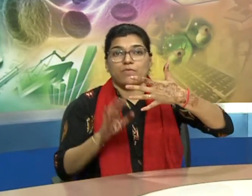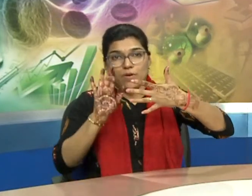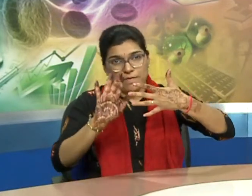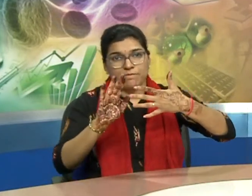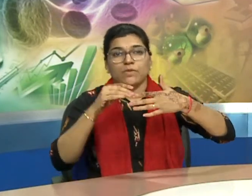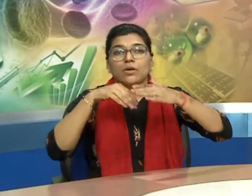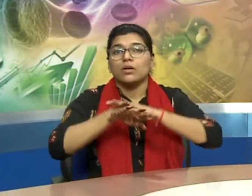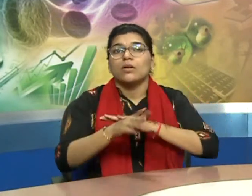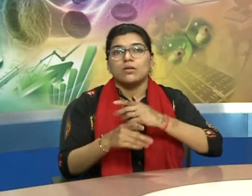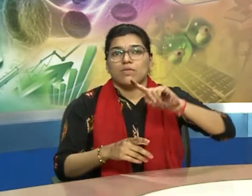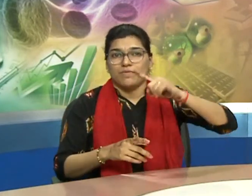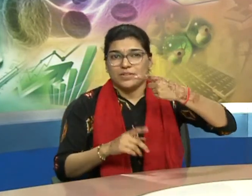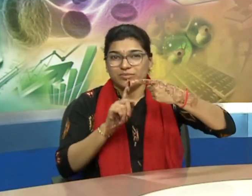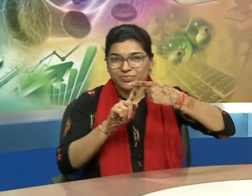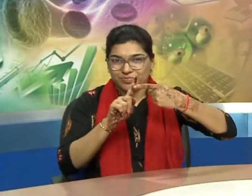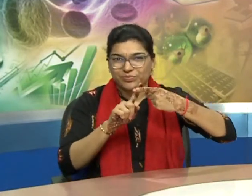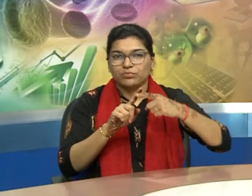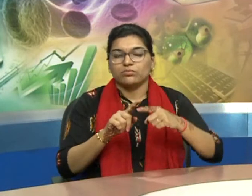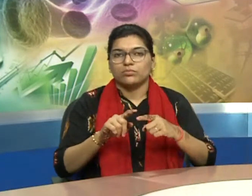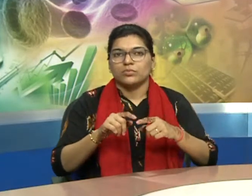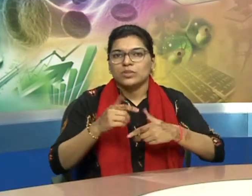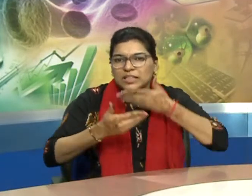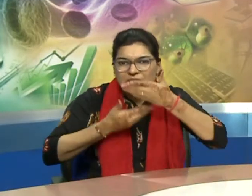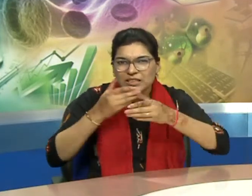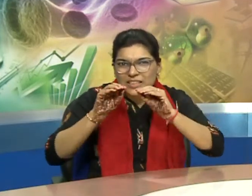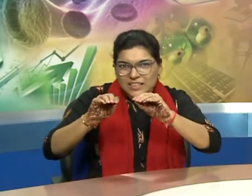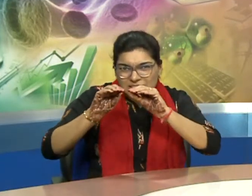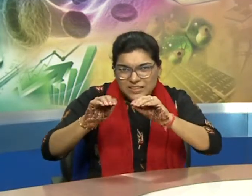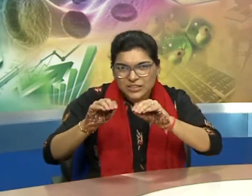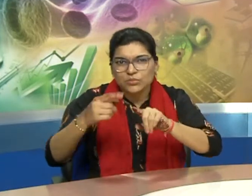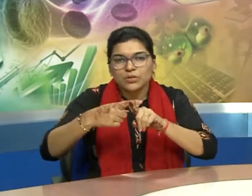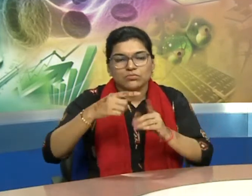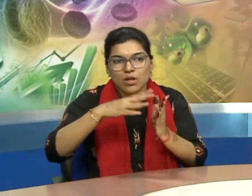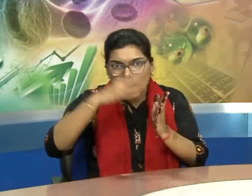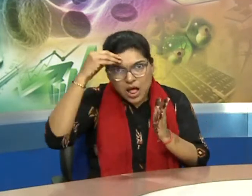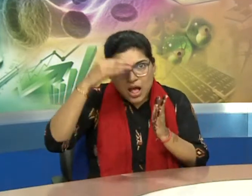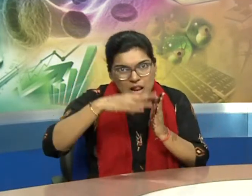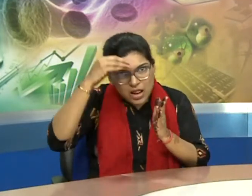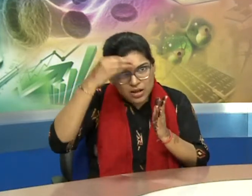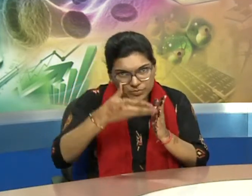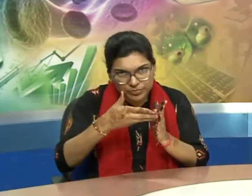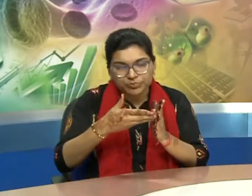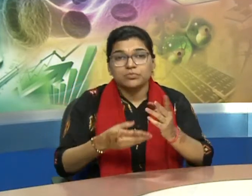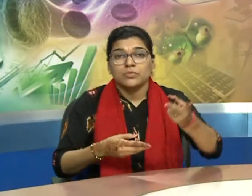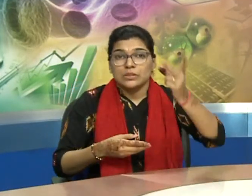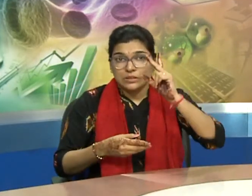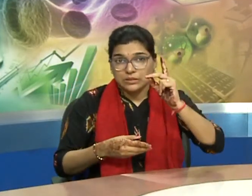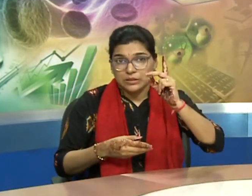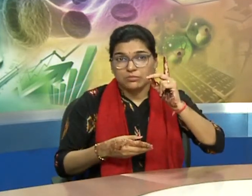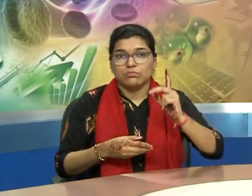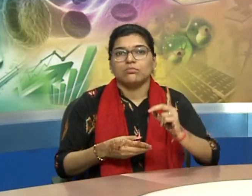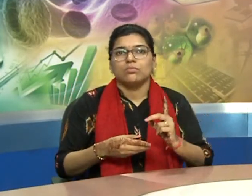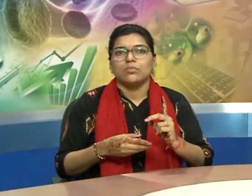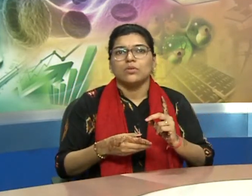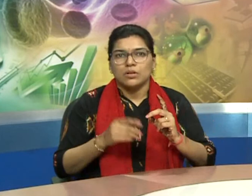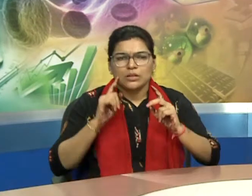the university in 5 major functions. The first major function is